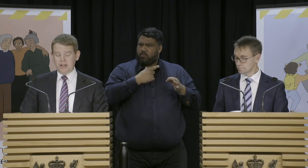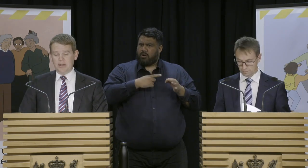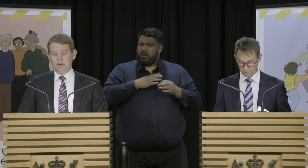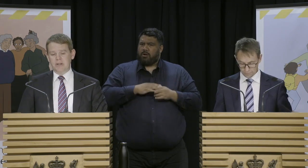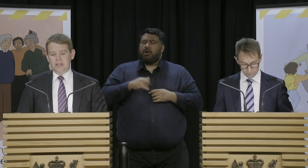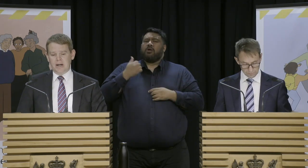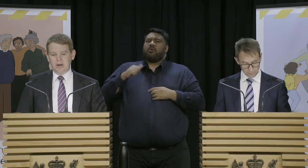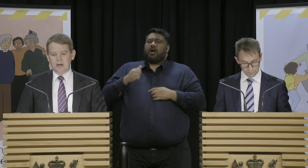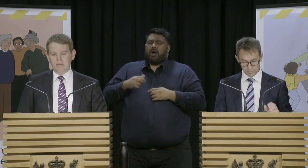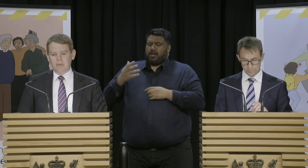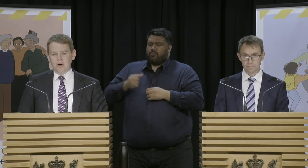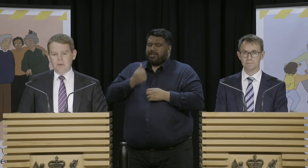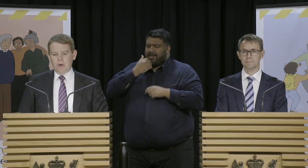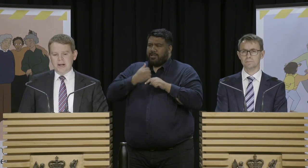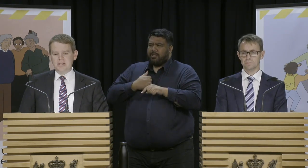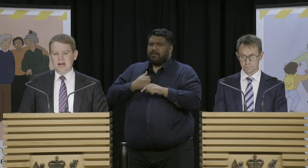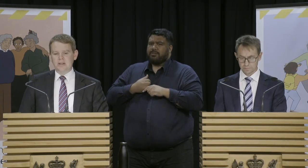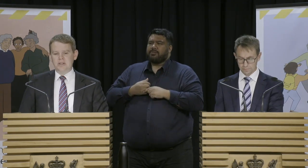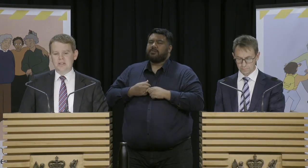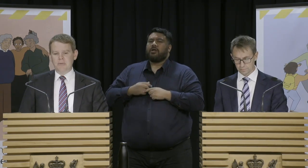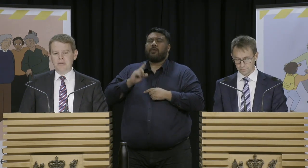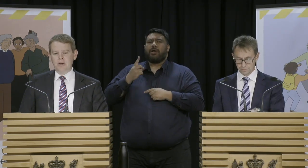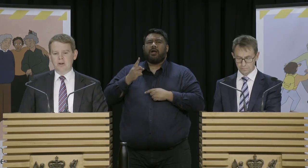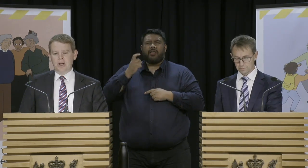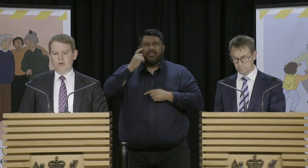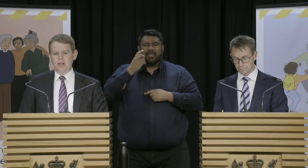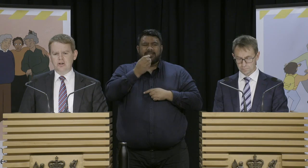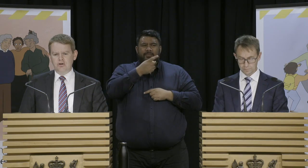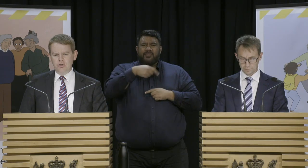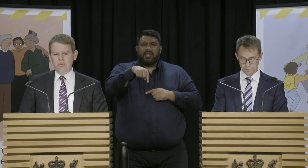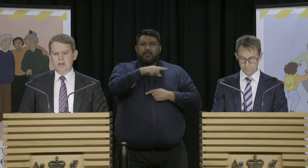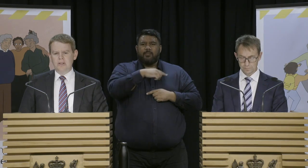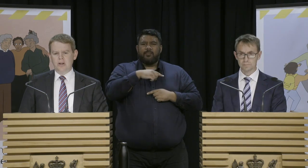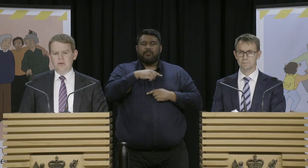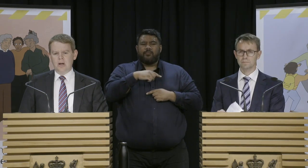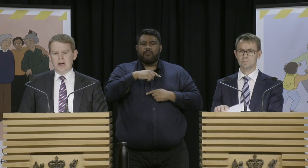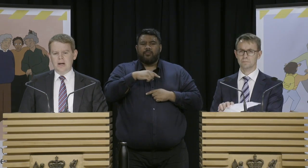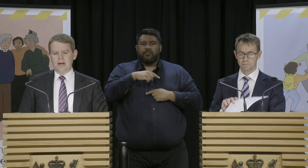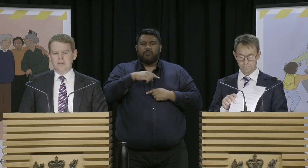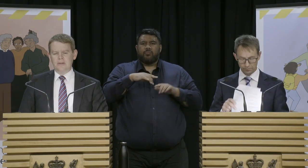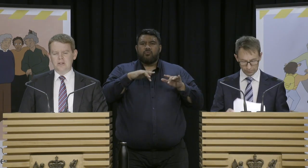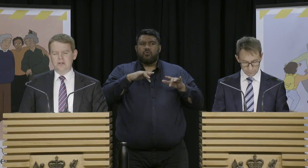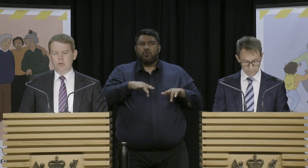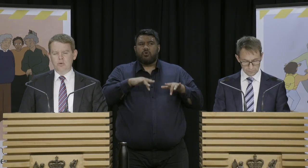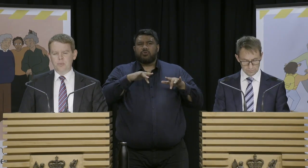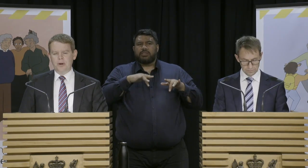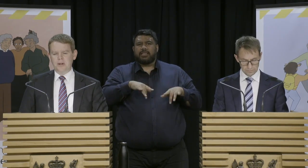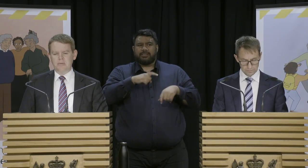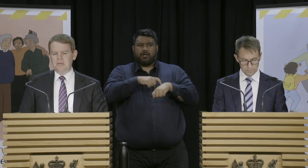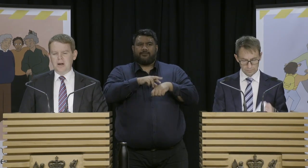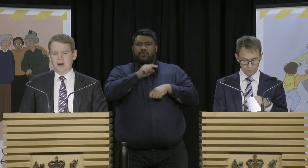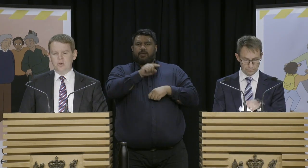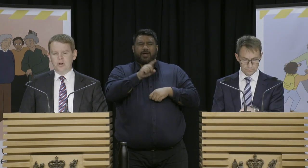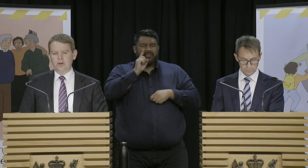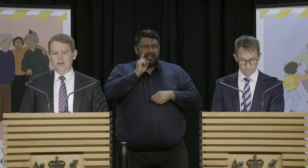that breakdown with me today, but my understanding was that some of them are not yet due. So there's a small group, I